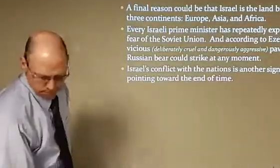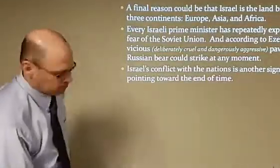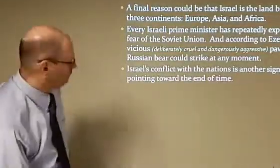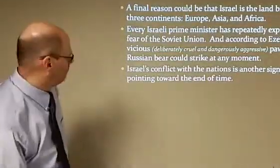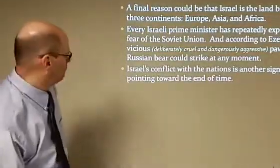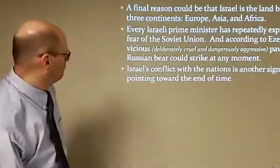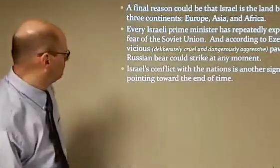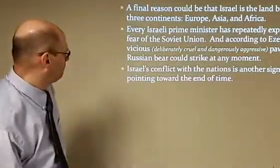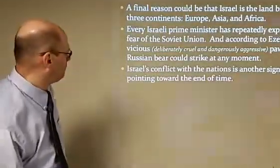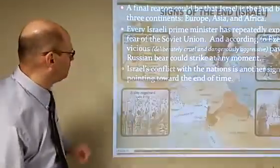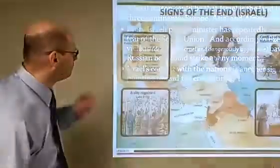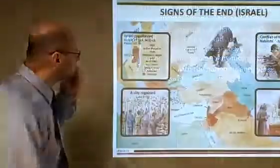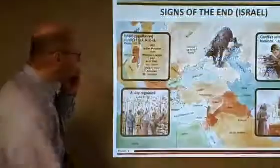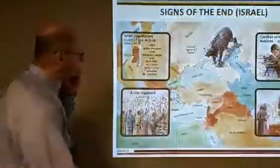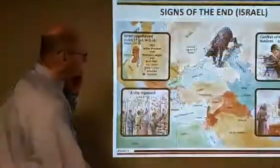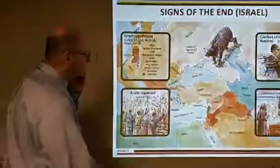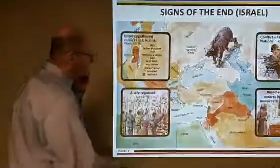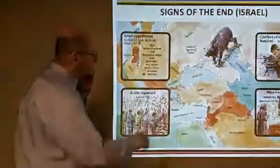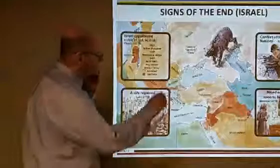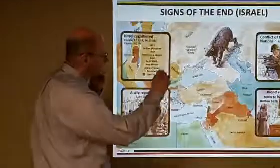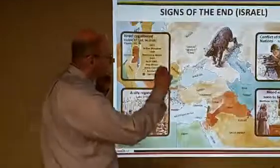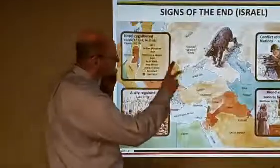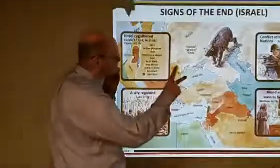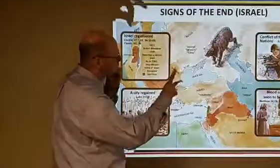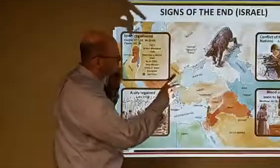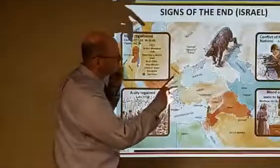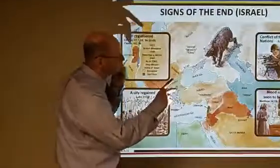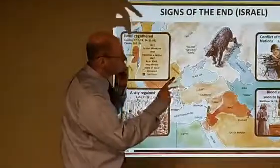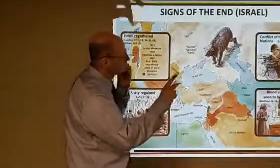statue, so forth. Okay, all right.